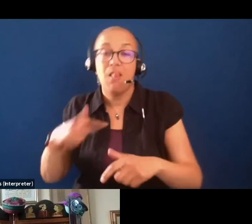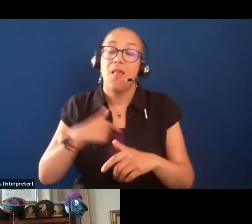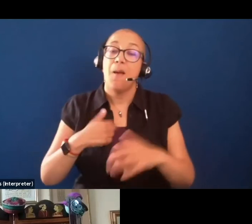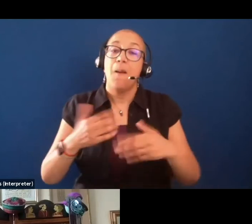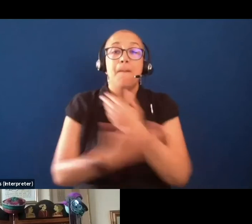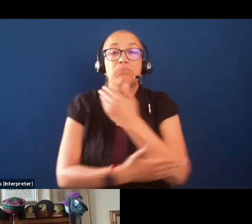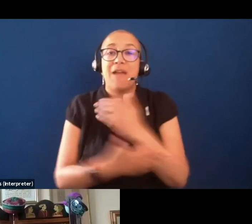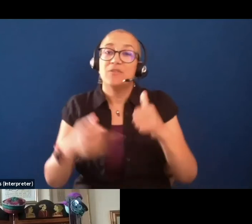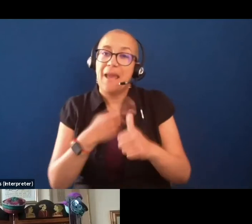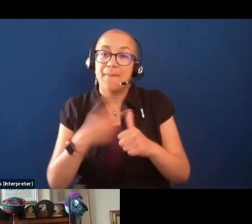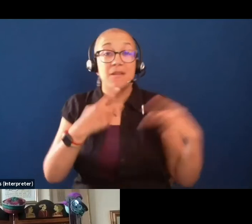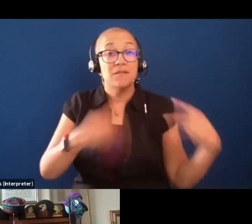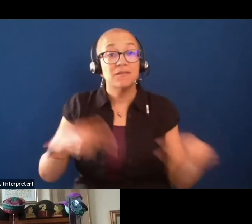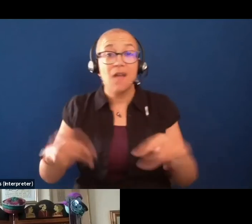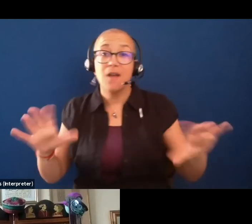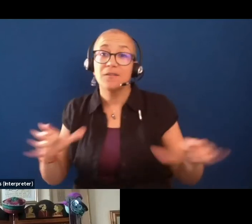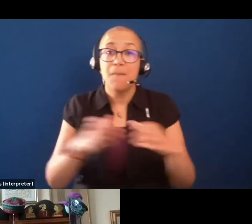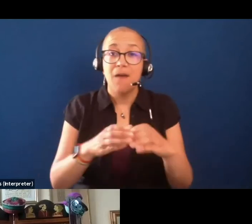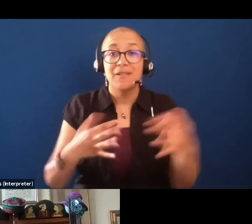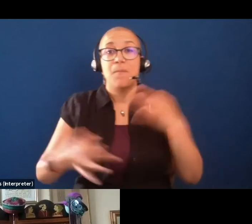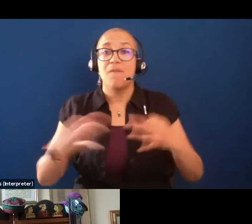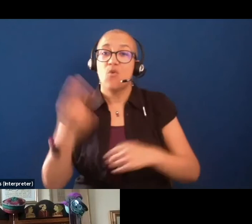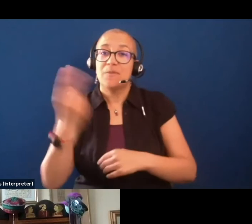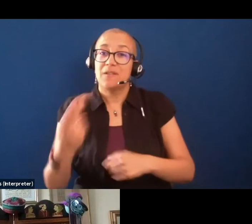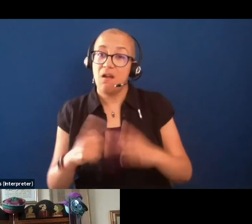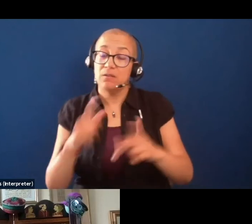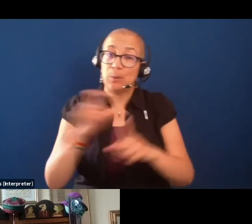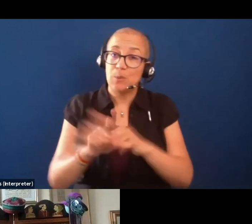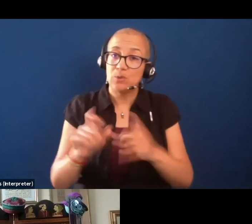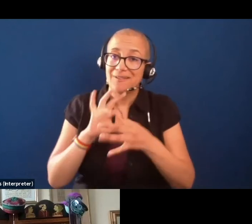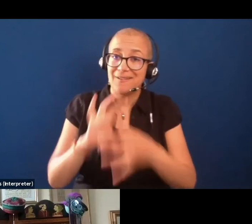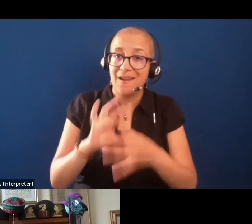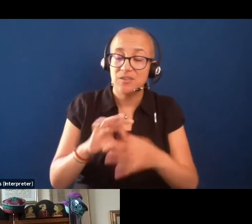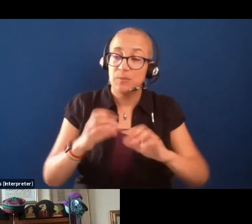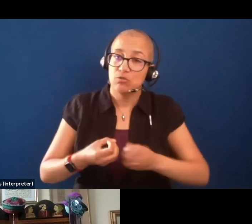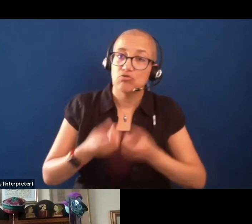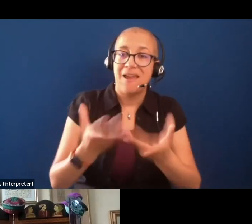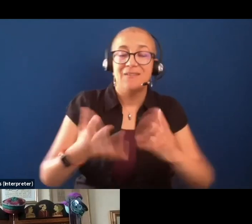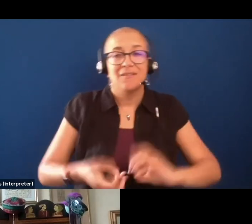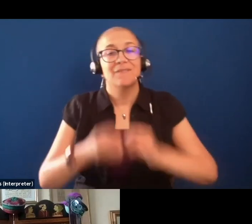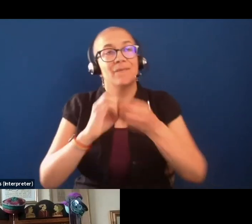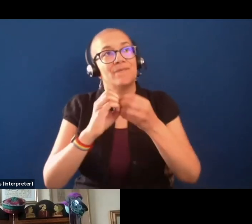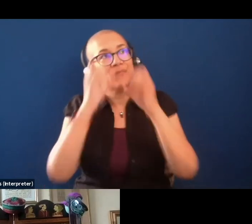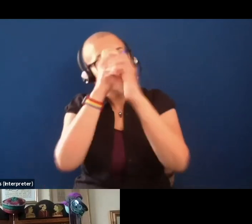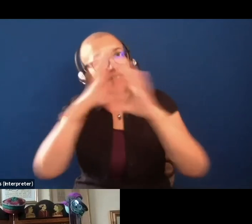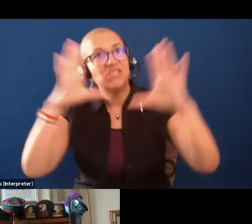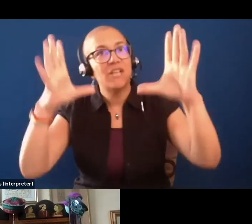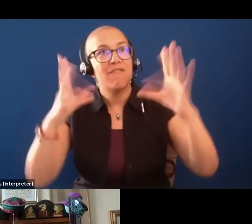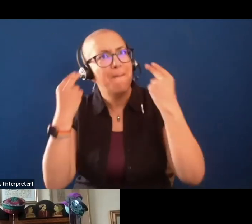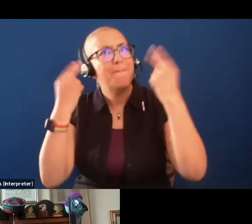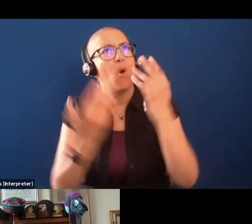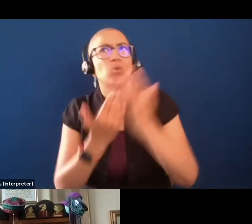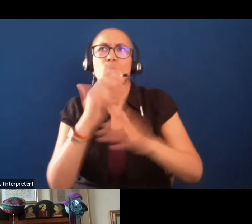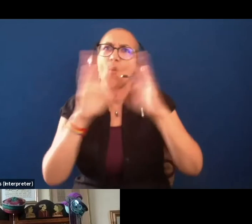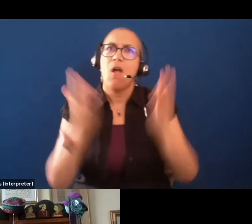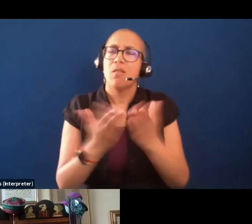party, performance art and community engagement, creating a visionary, bold new world in which to play. A